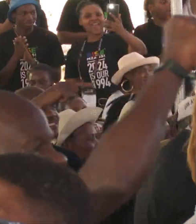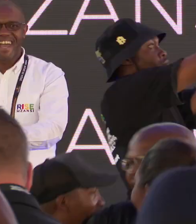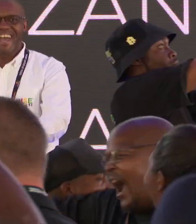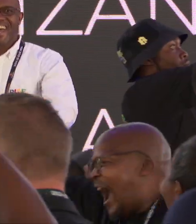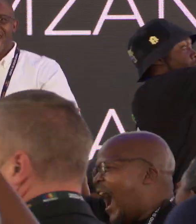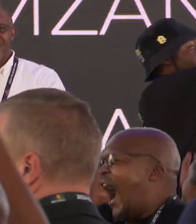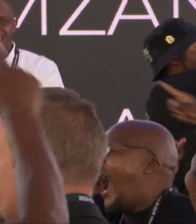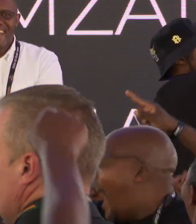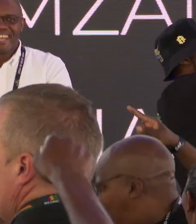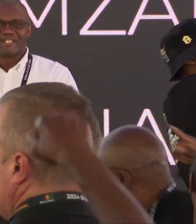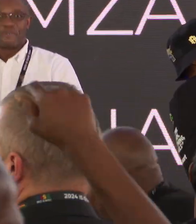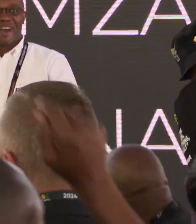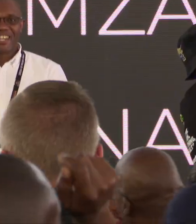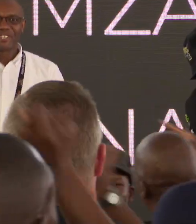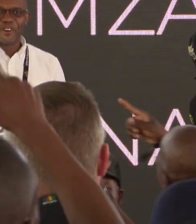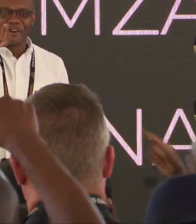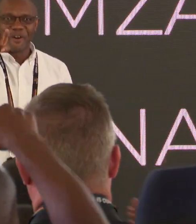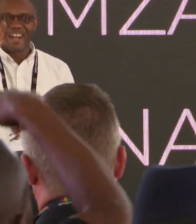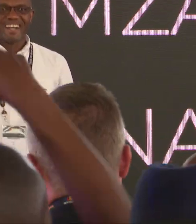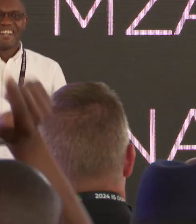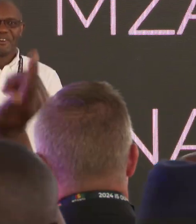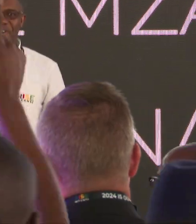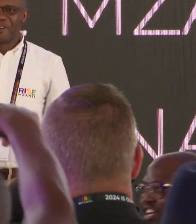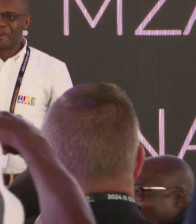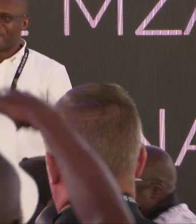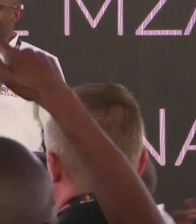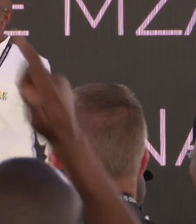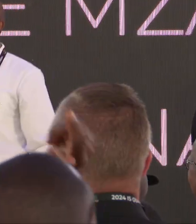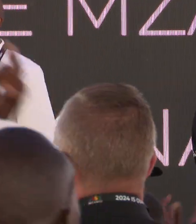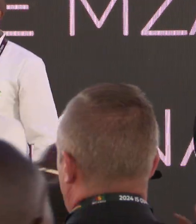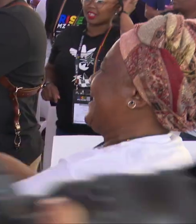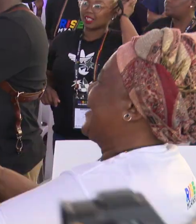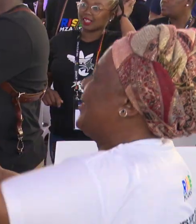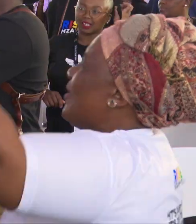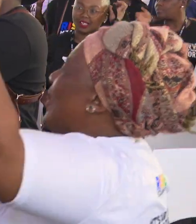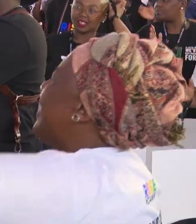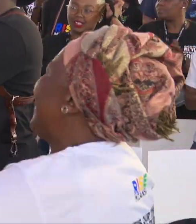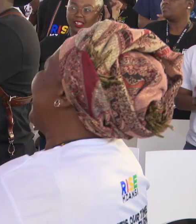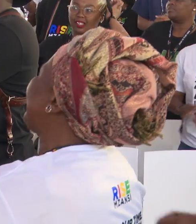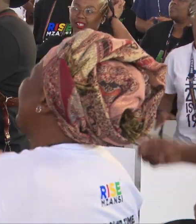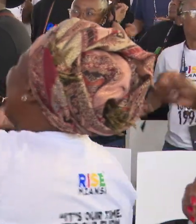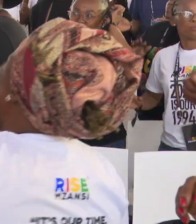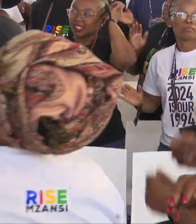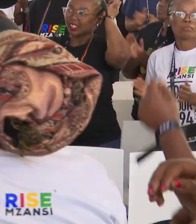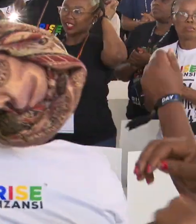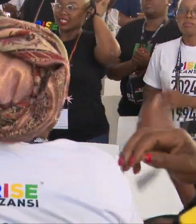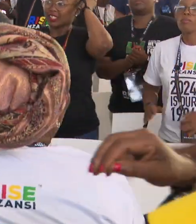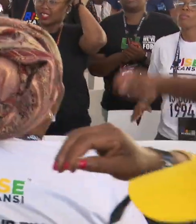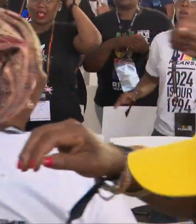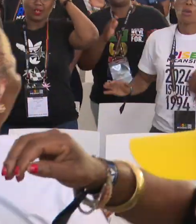Horobarete, Tua, Tua, Horobarete,